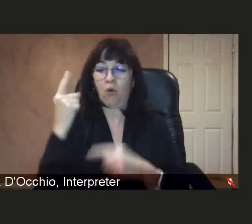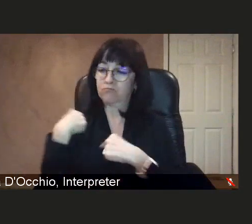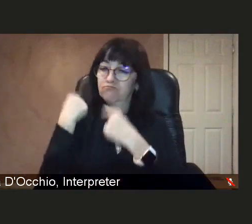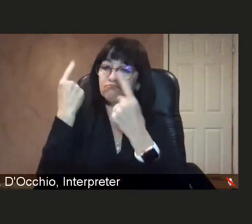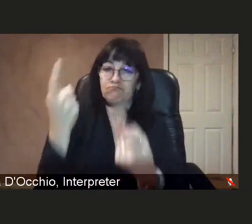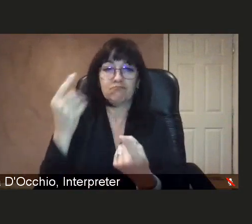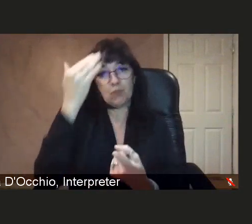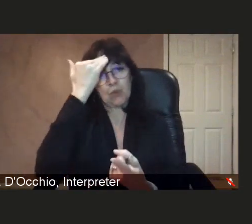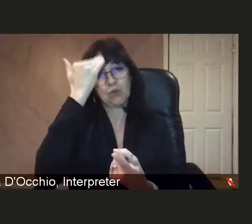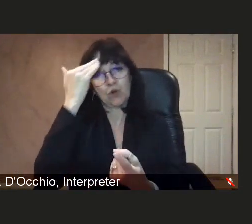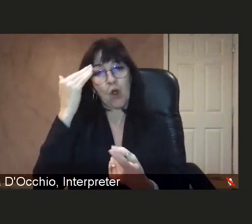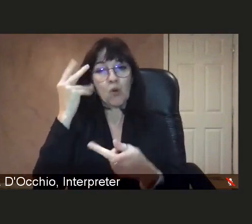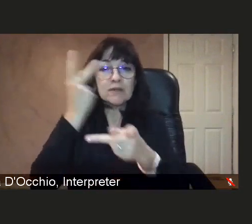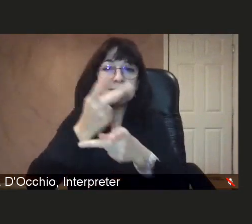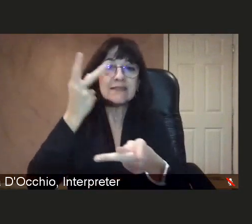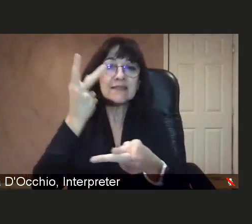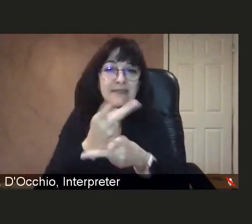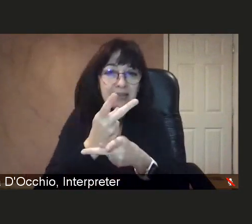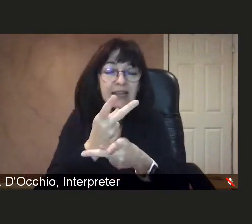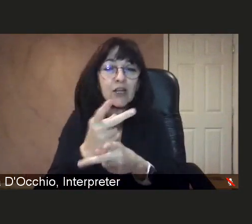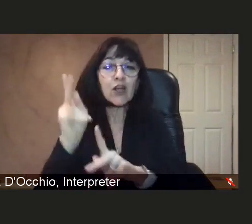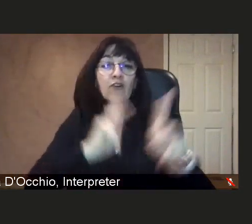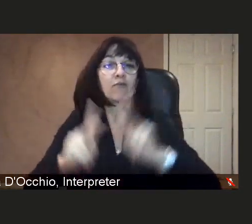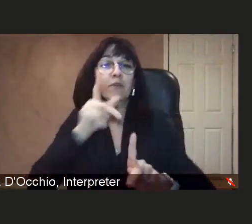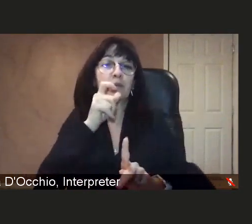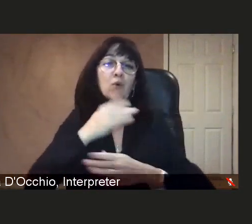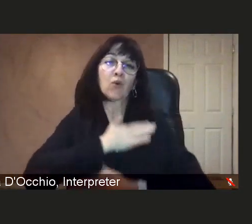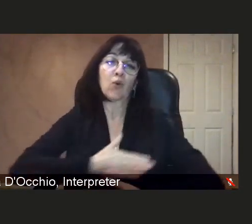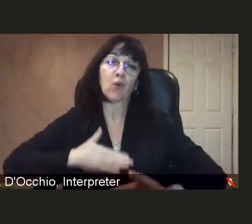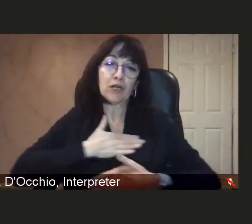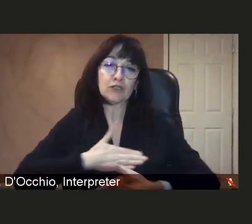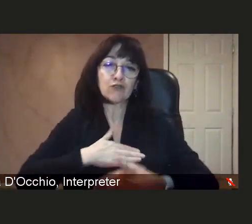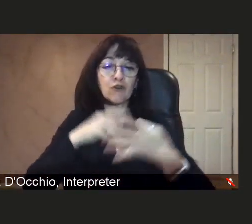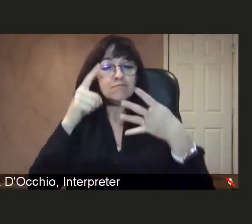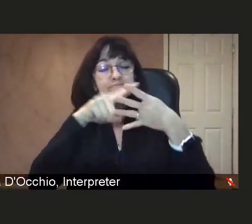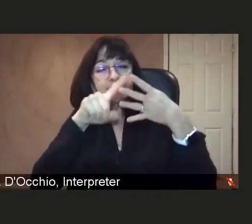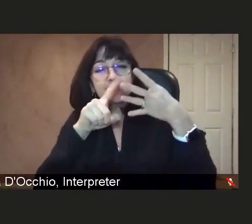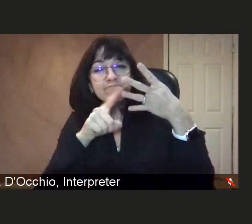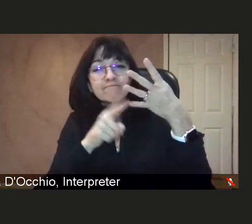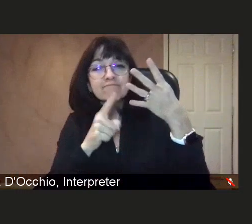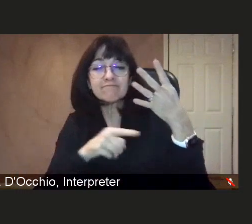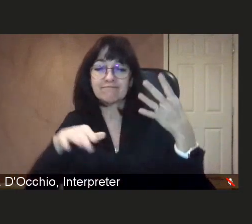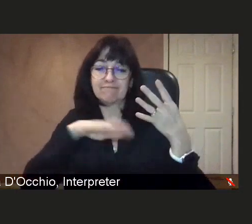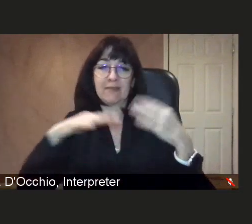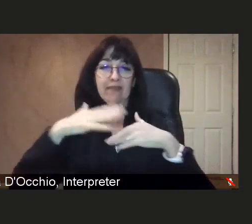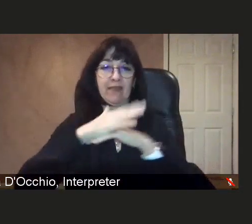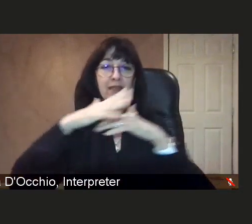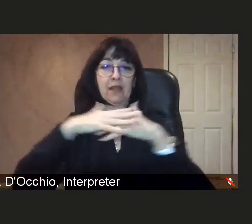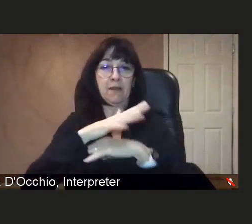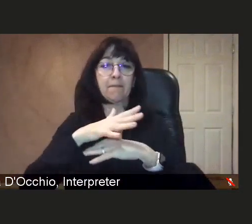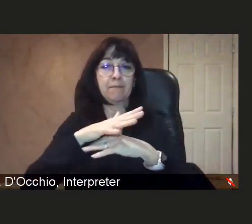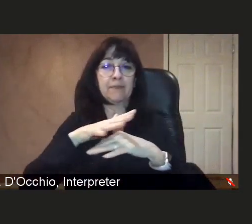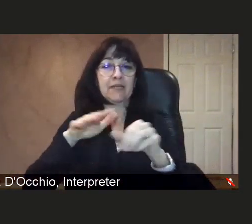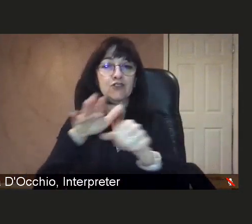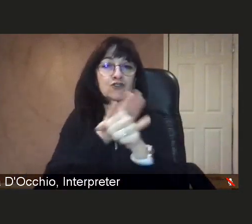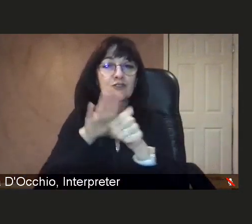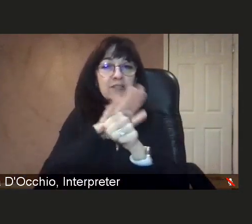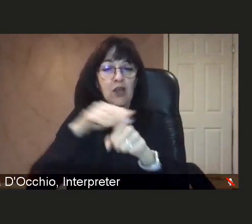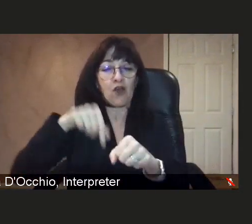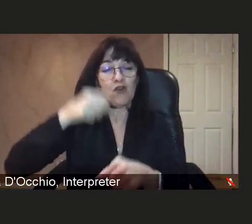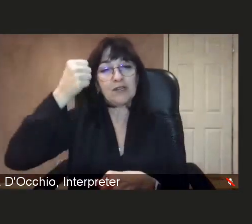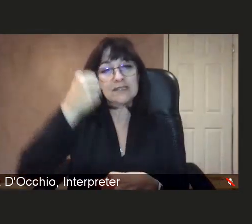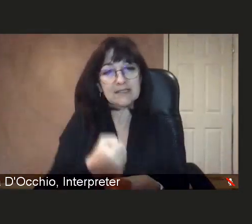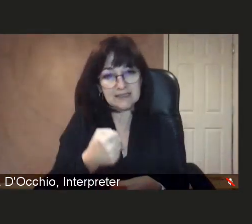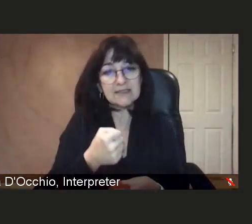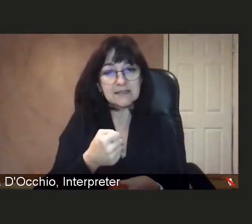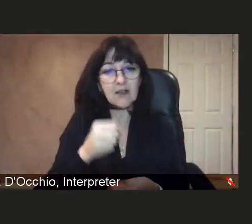beauty of Lewis, Rehoboth, Dewey, and other coastal towns here in southern Delaware. And we are prepared